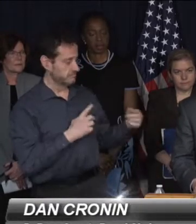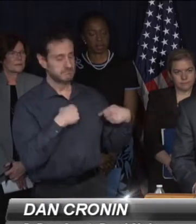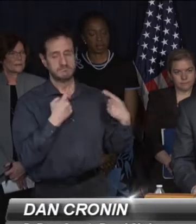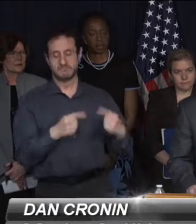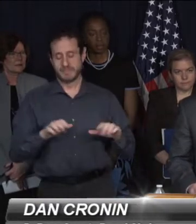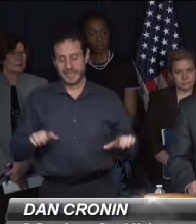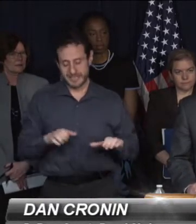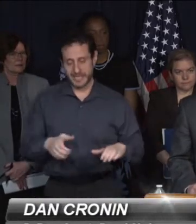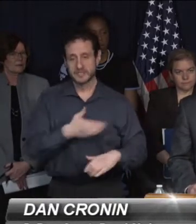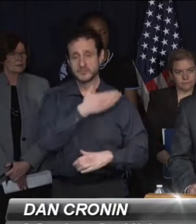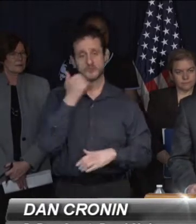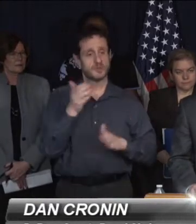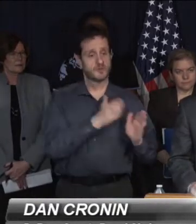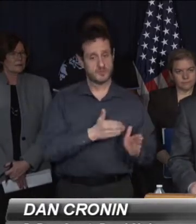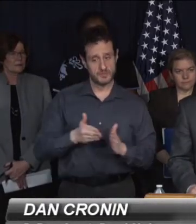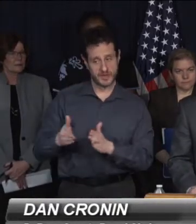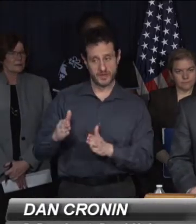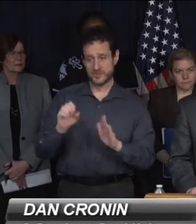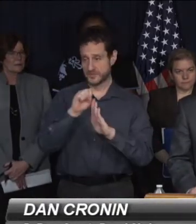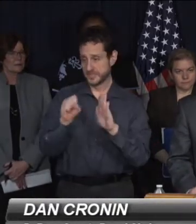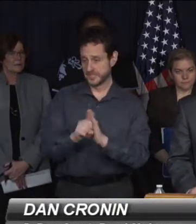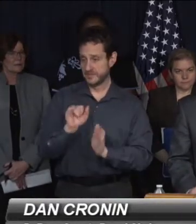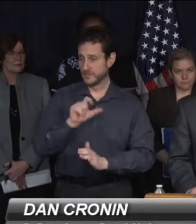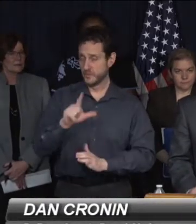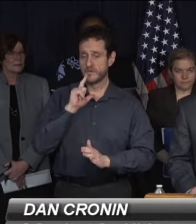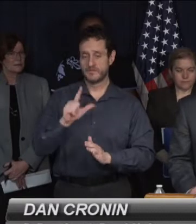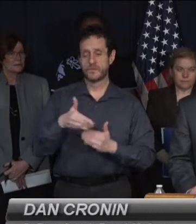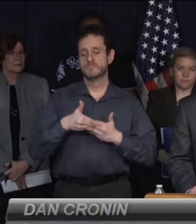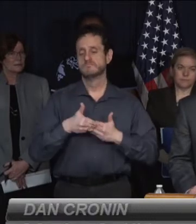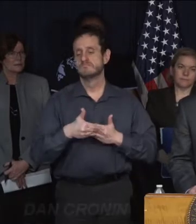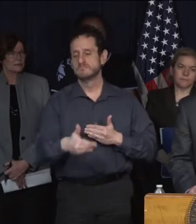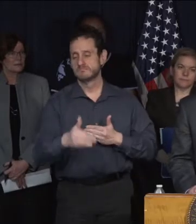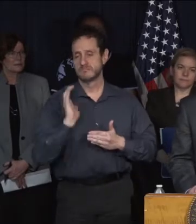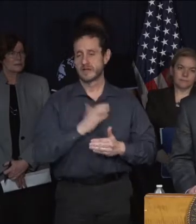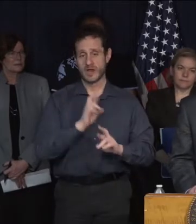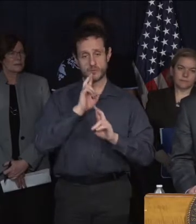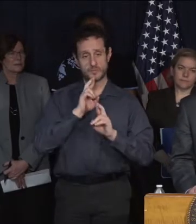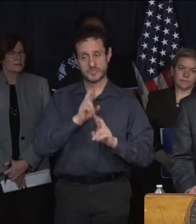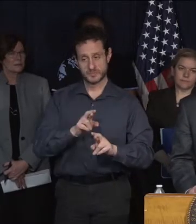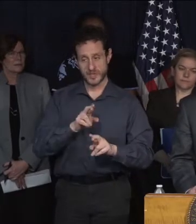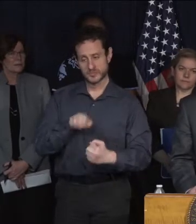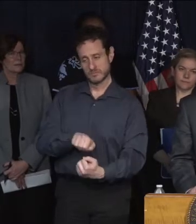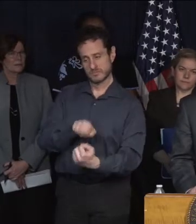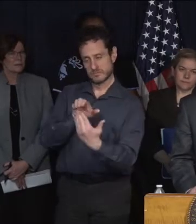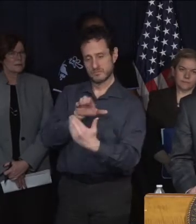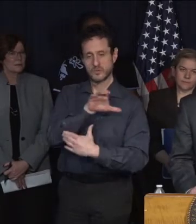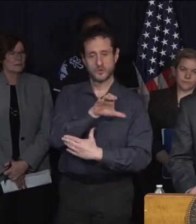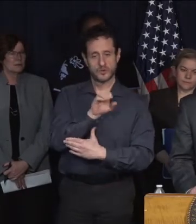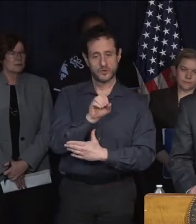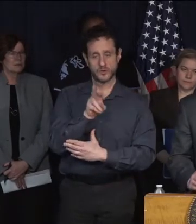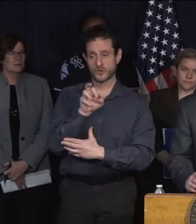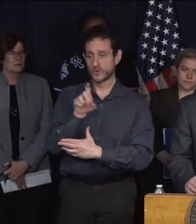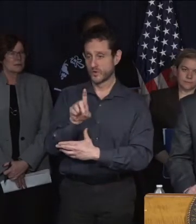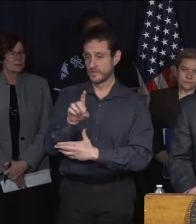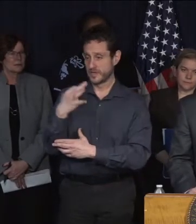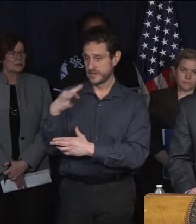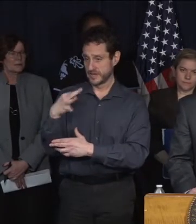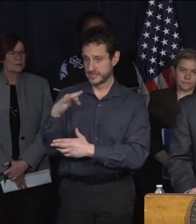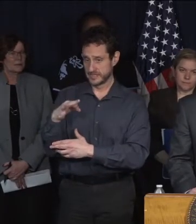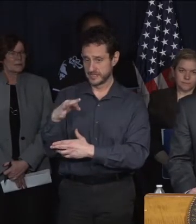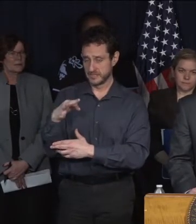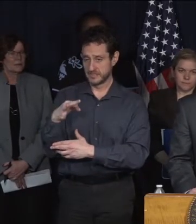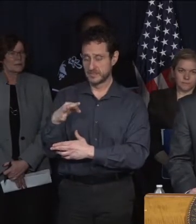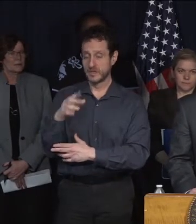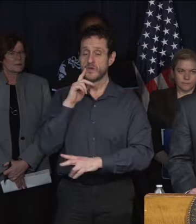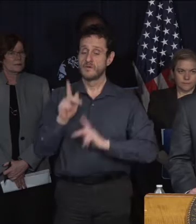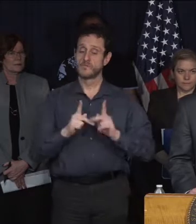better prepare our state for the next phase of our response to COVID-19. While the risk to